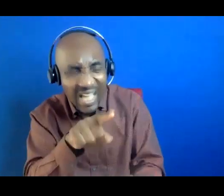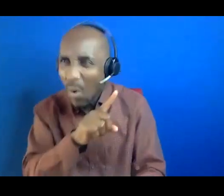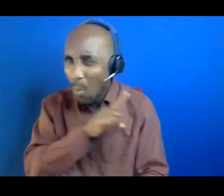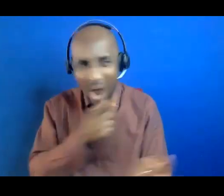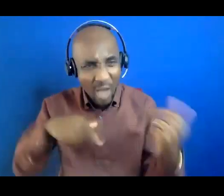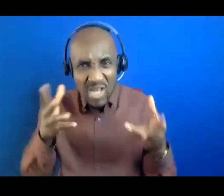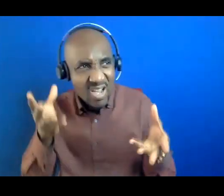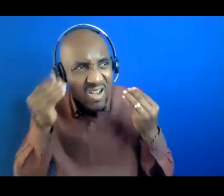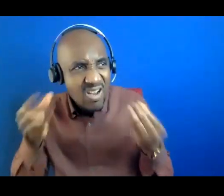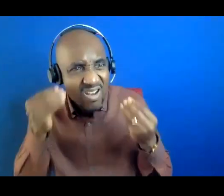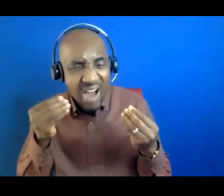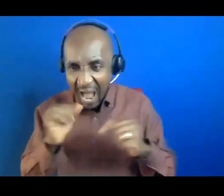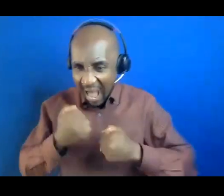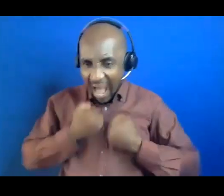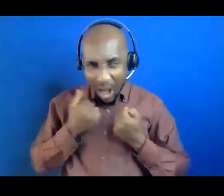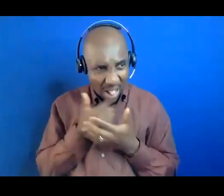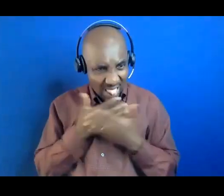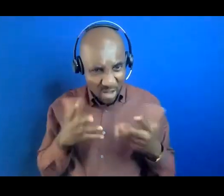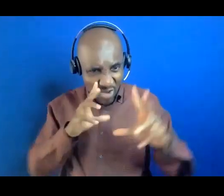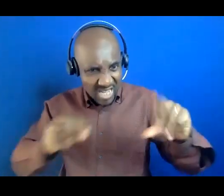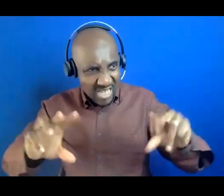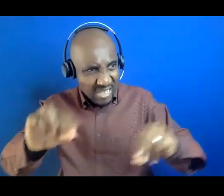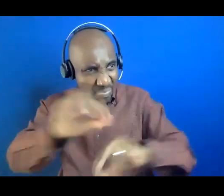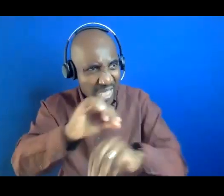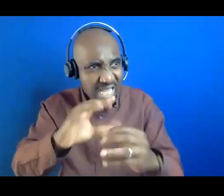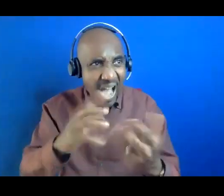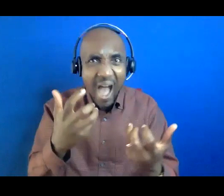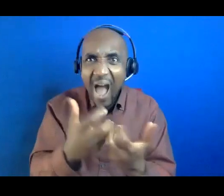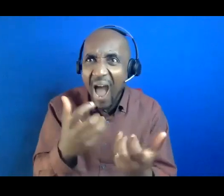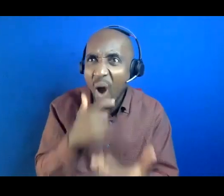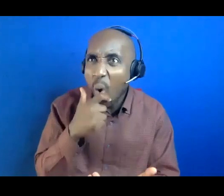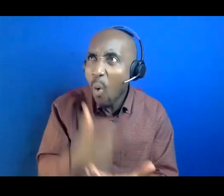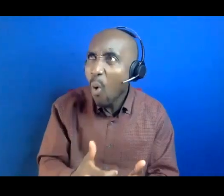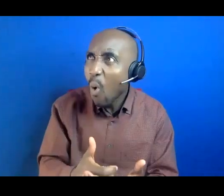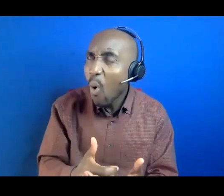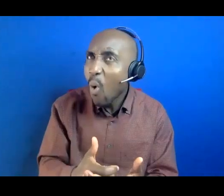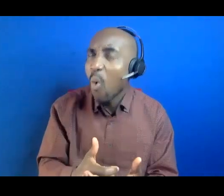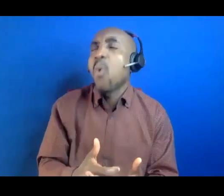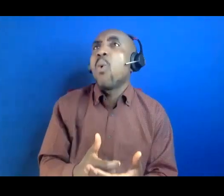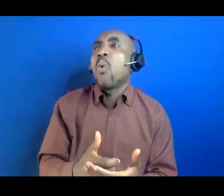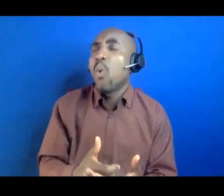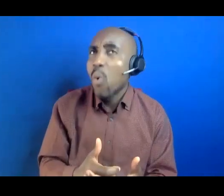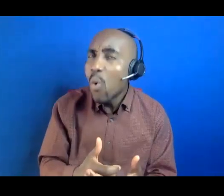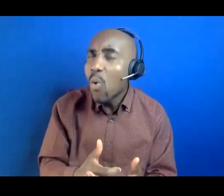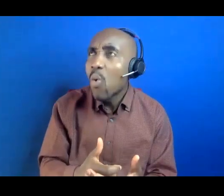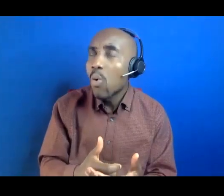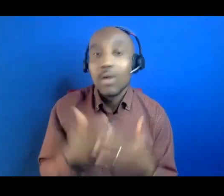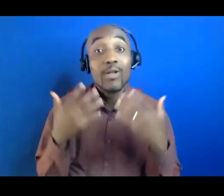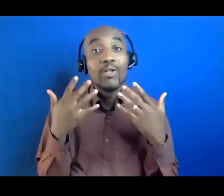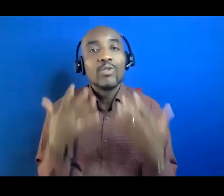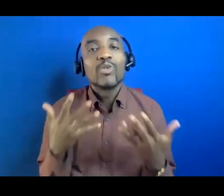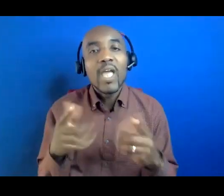hears them in our own native language?" Today is